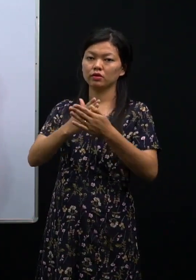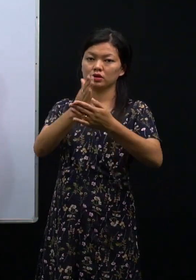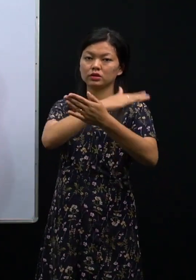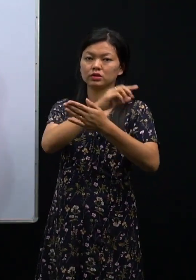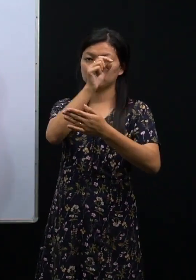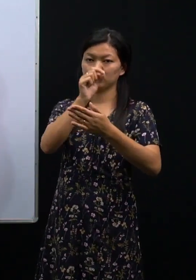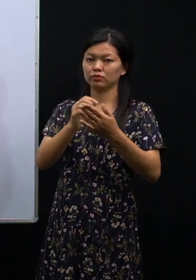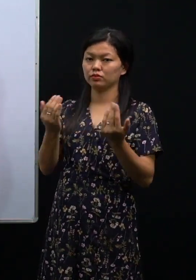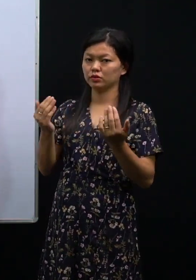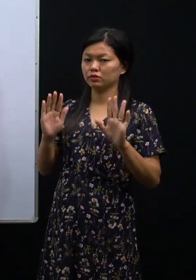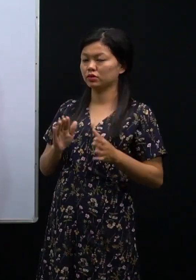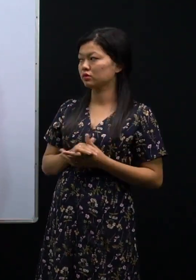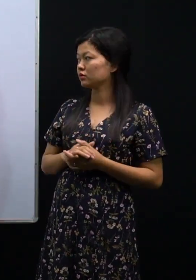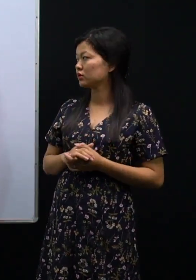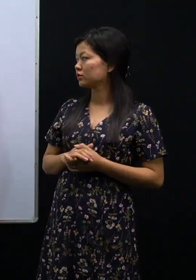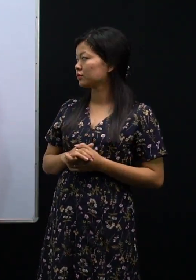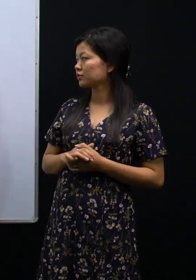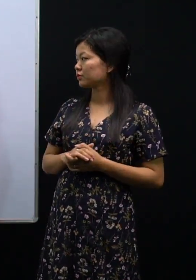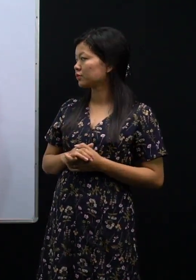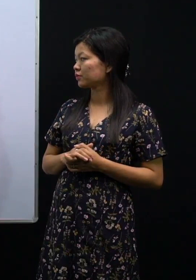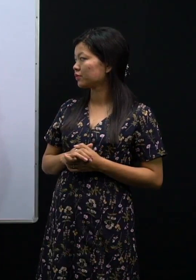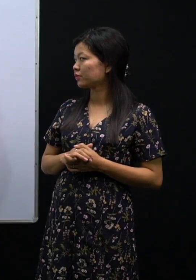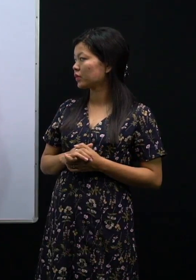4. These two now.